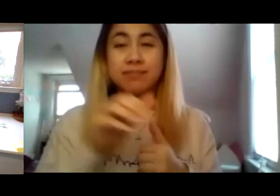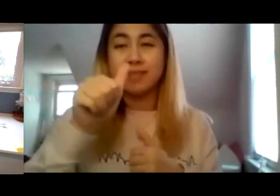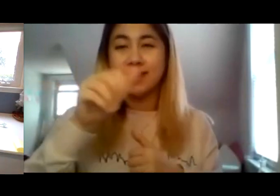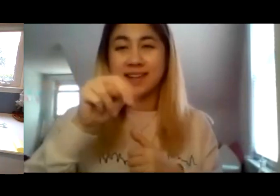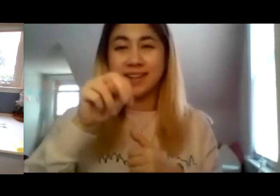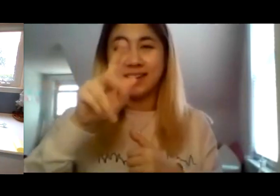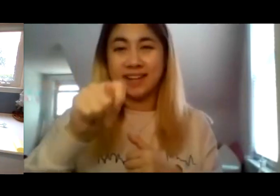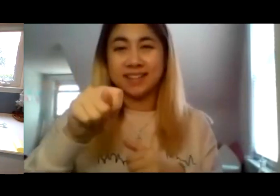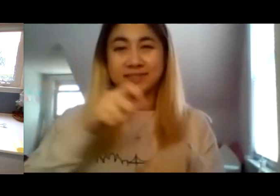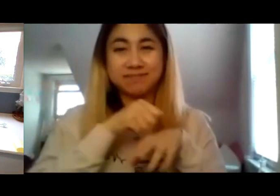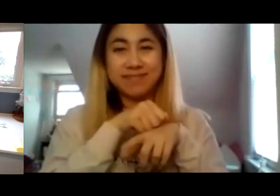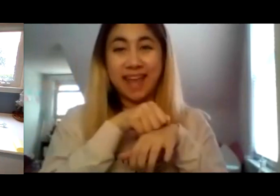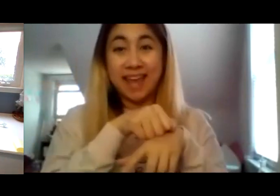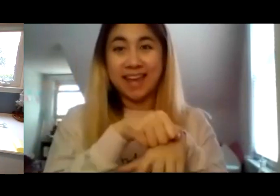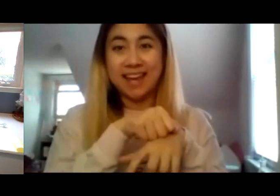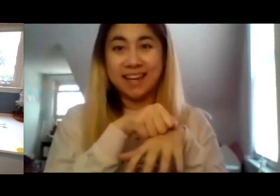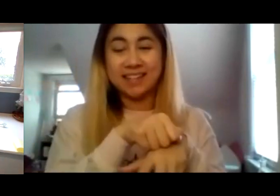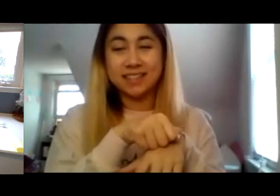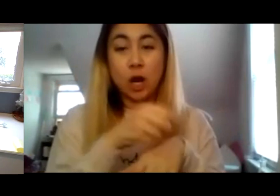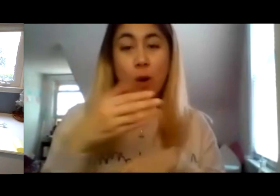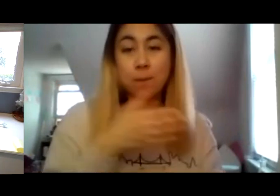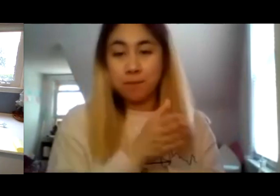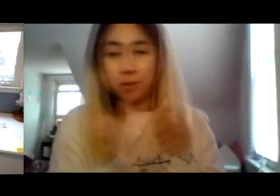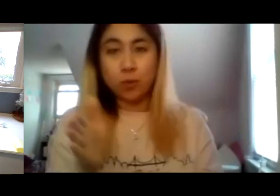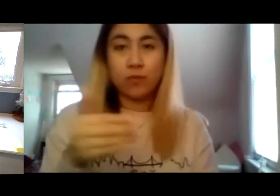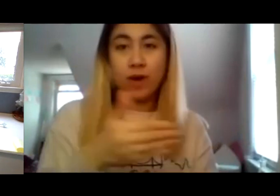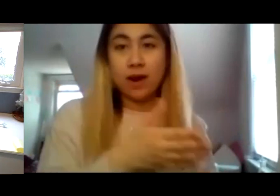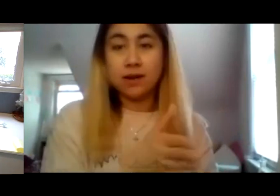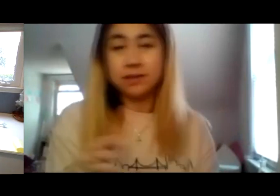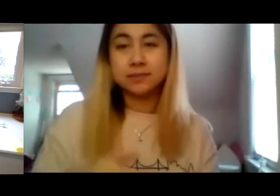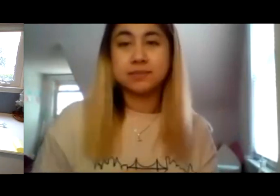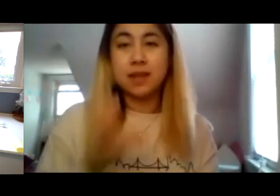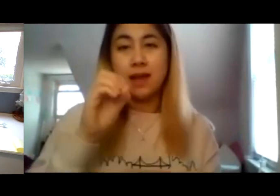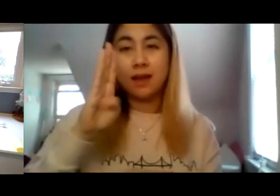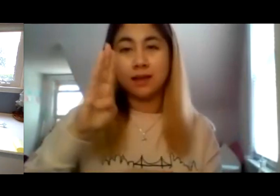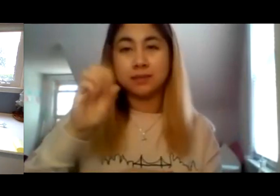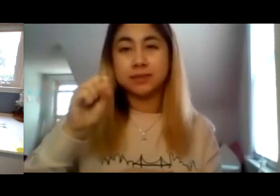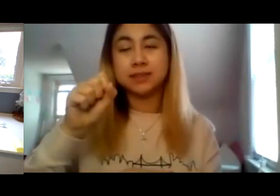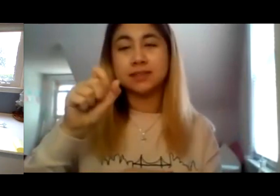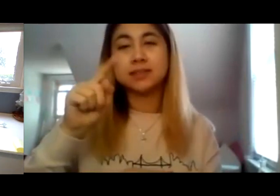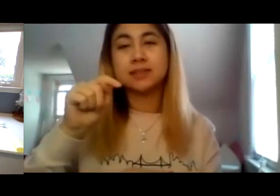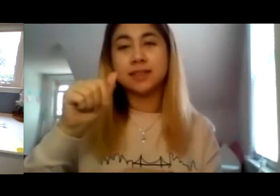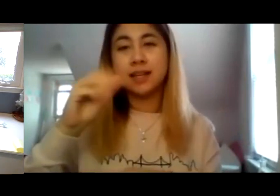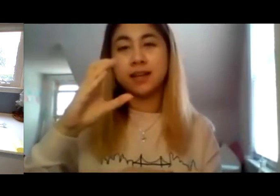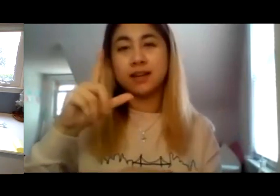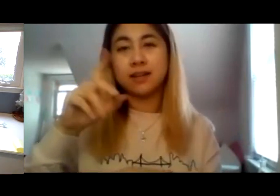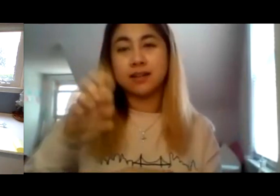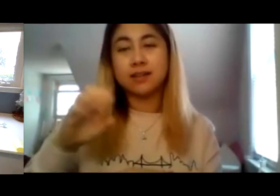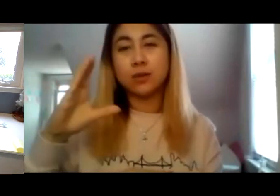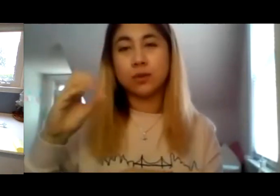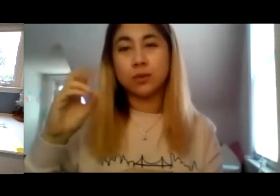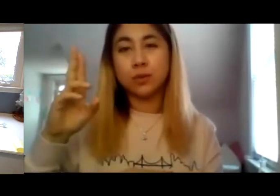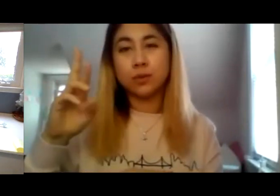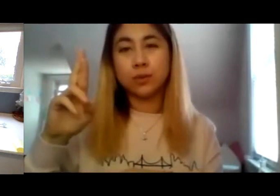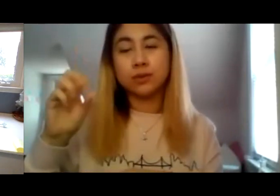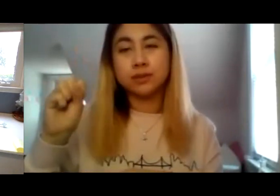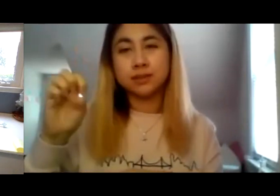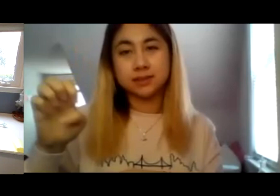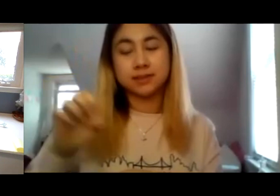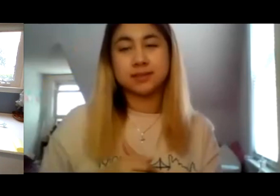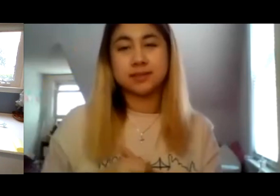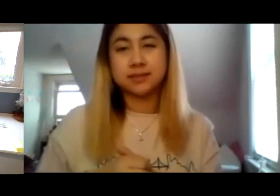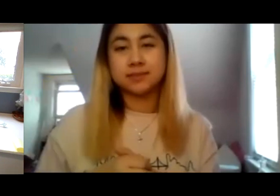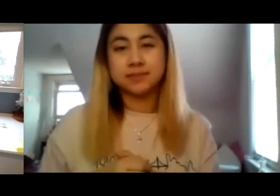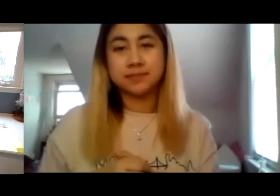ant obstacle course. So remember, we needed 2 pillows. Okay, so does everyone